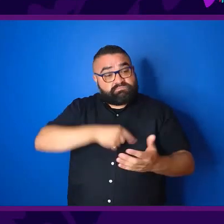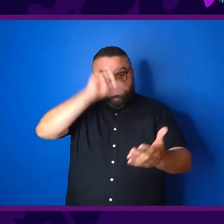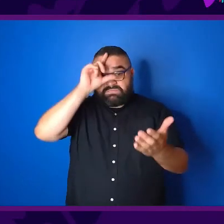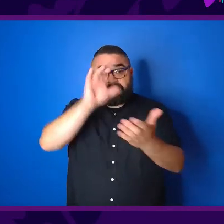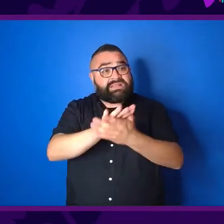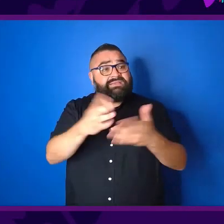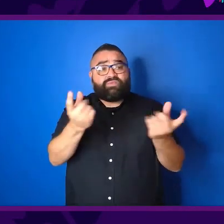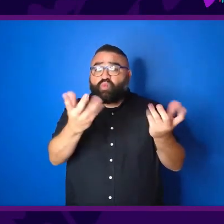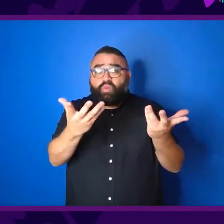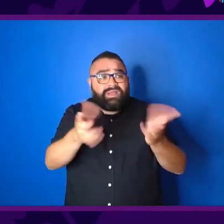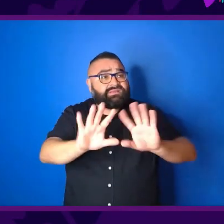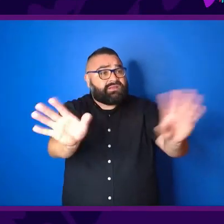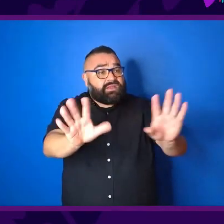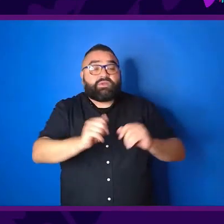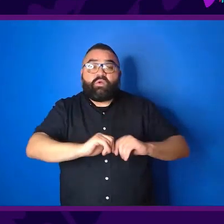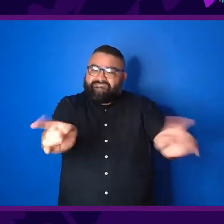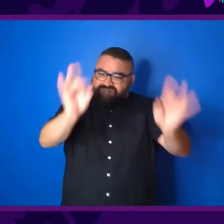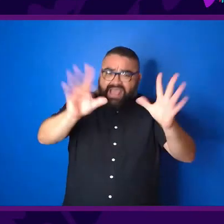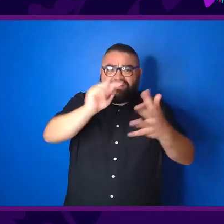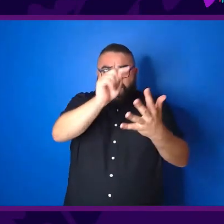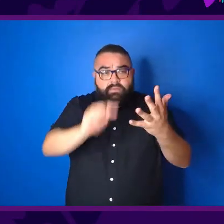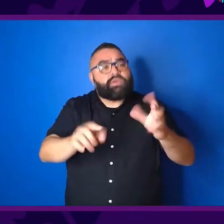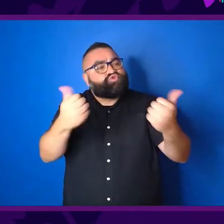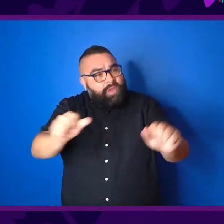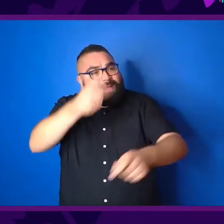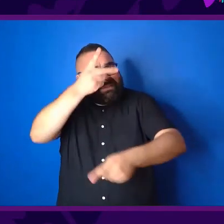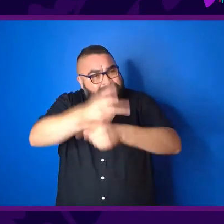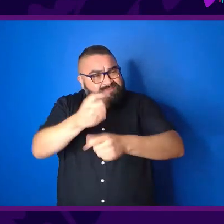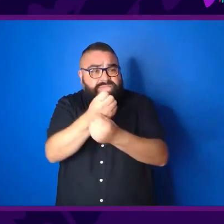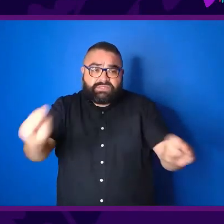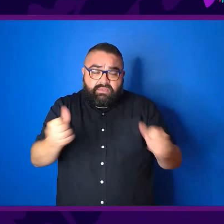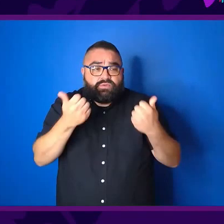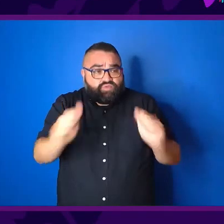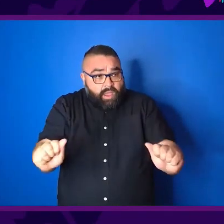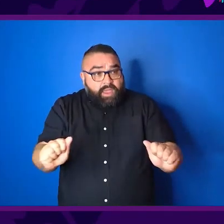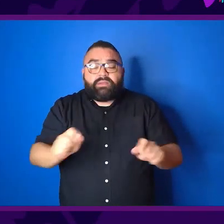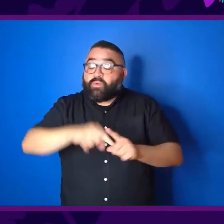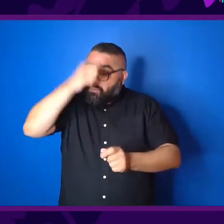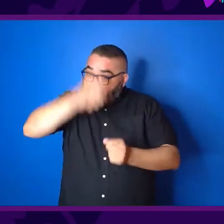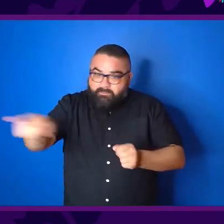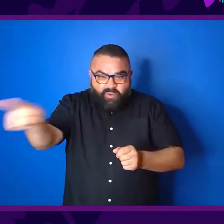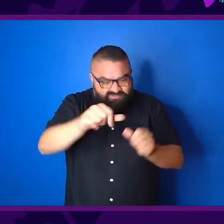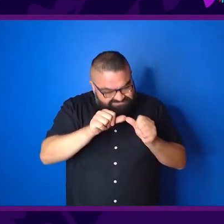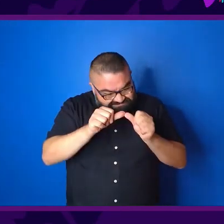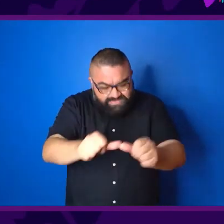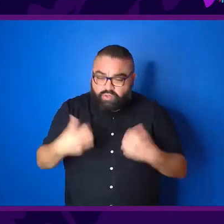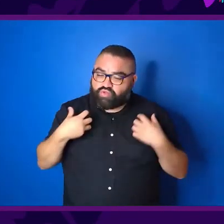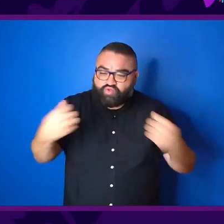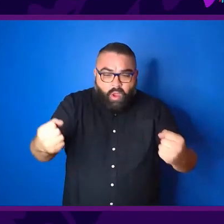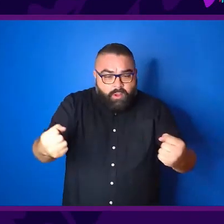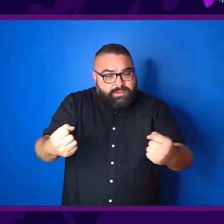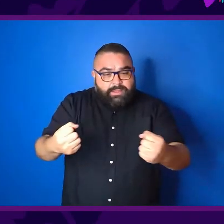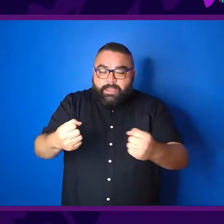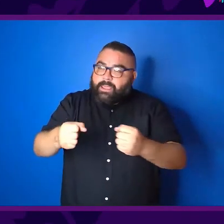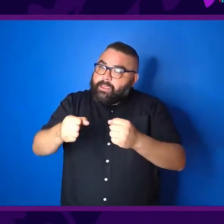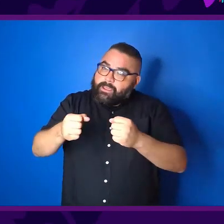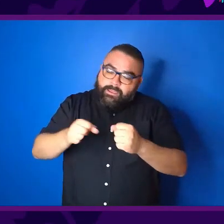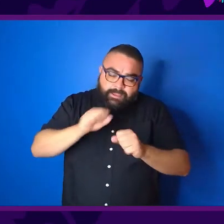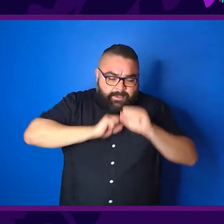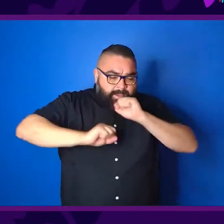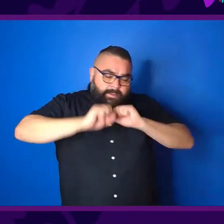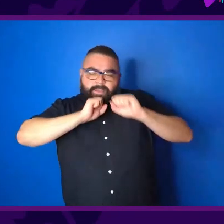keep everybody safe out there. We have to stay strong, and we have to stay locked down for a little while longer. Let's do that